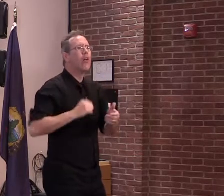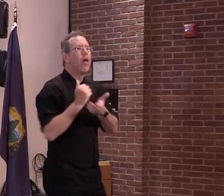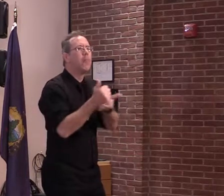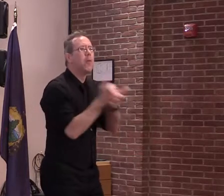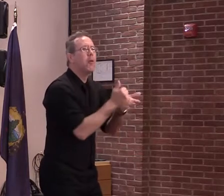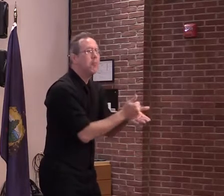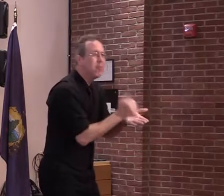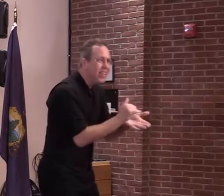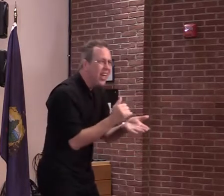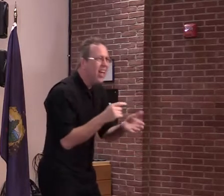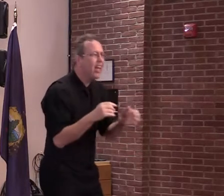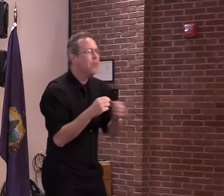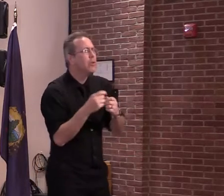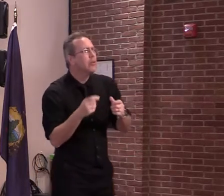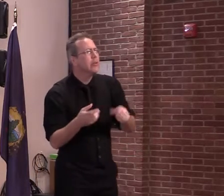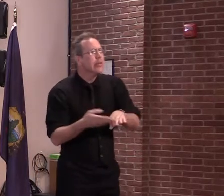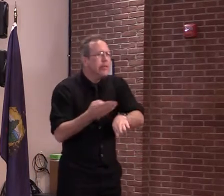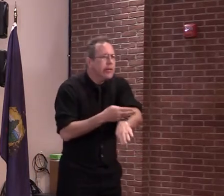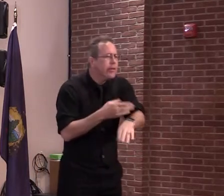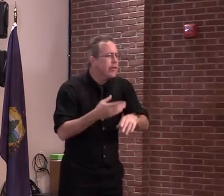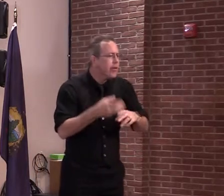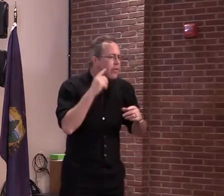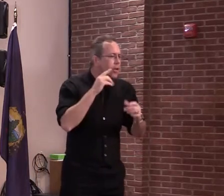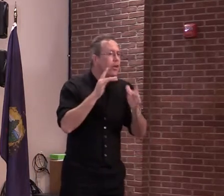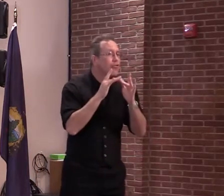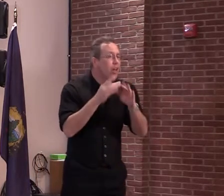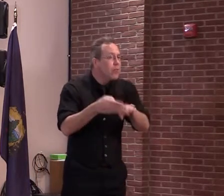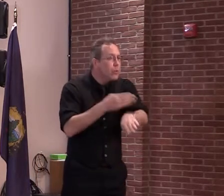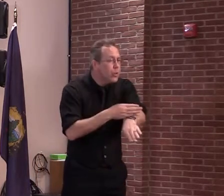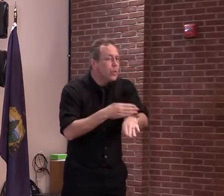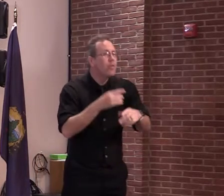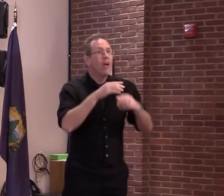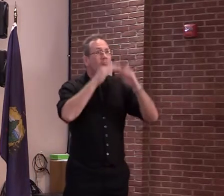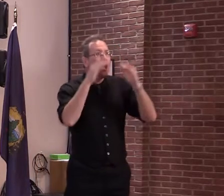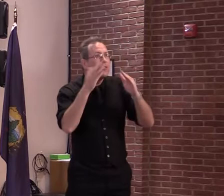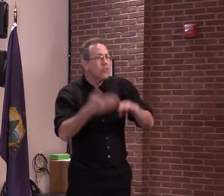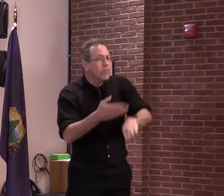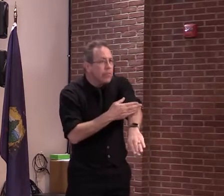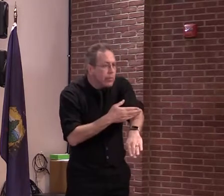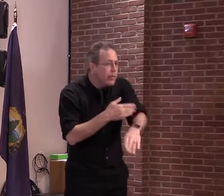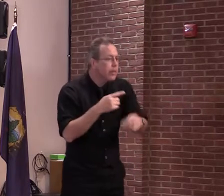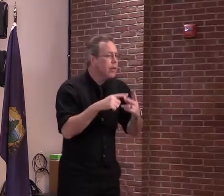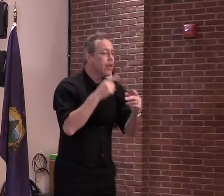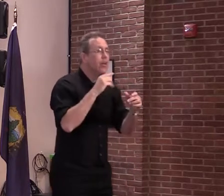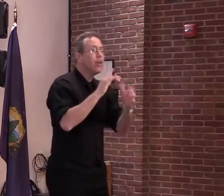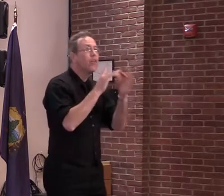broadband, cell service, water and sewer infrastructure, economic development, and more.